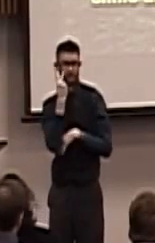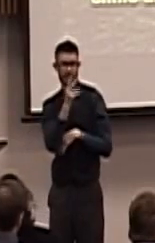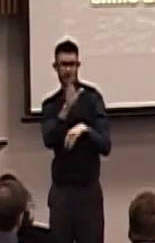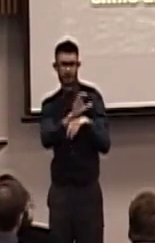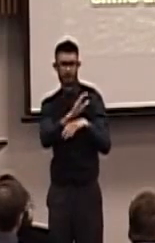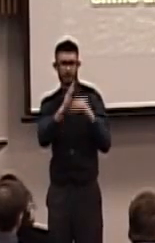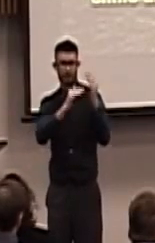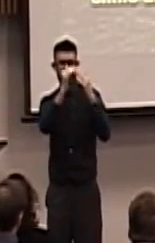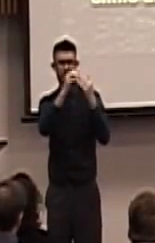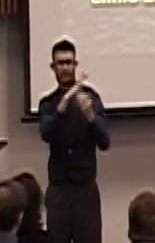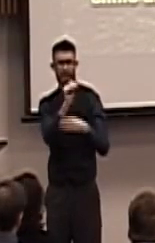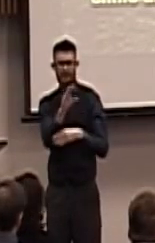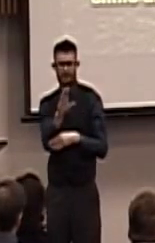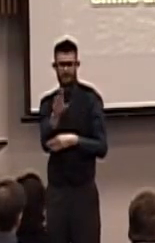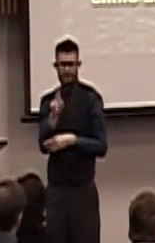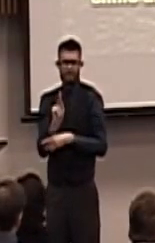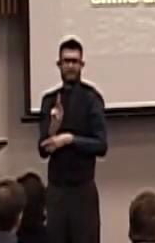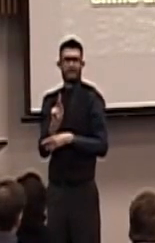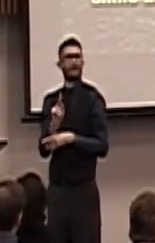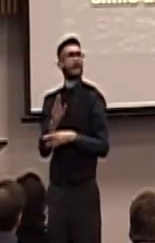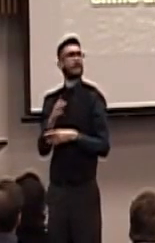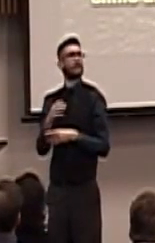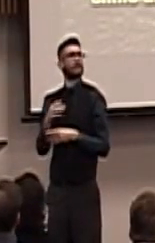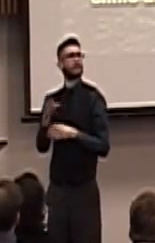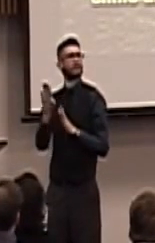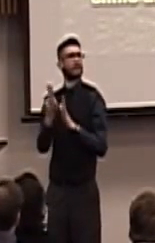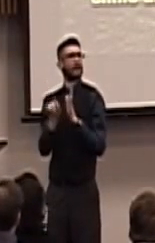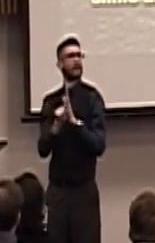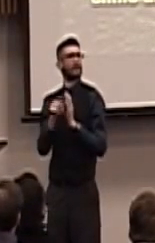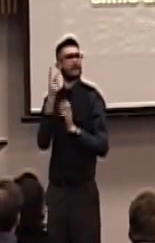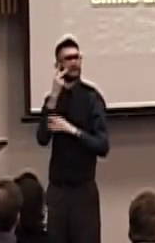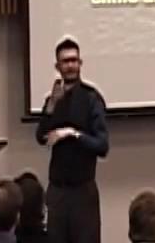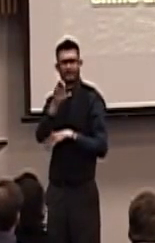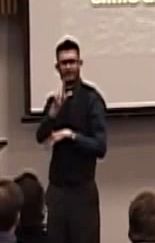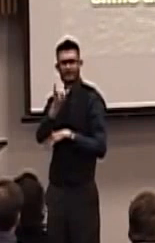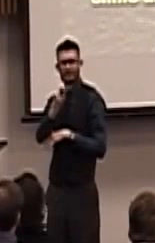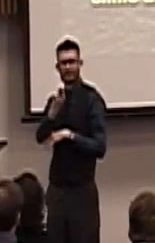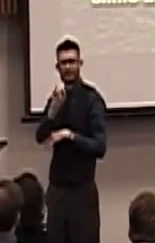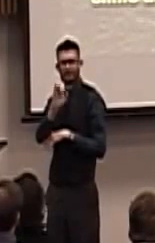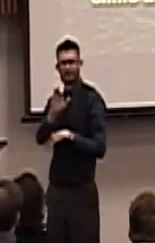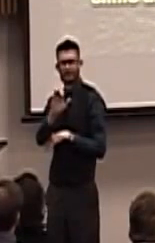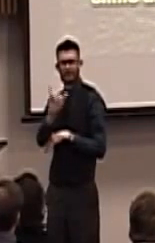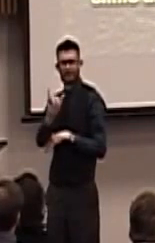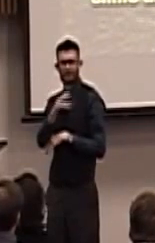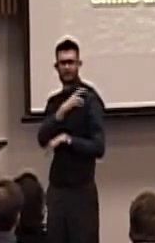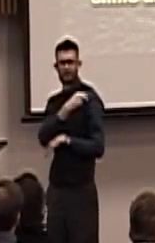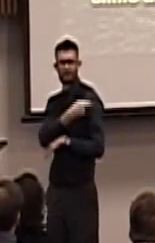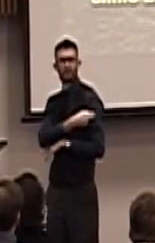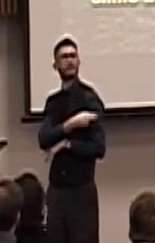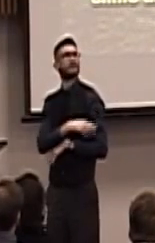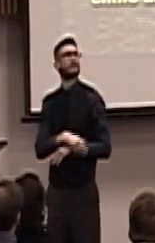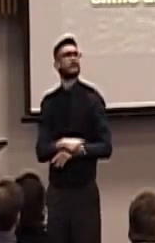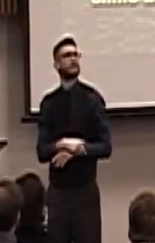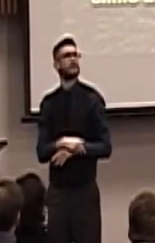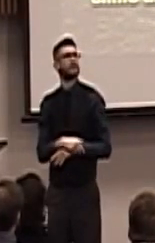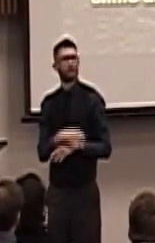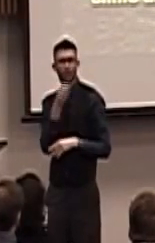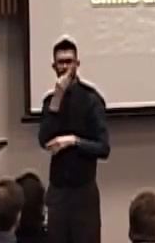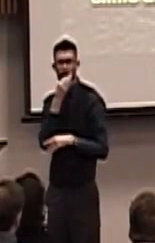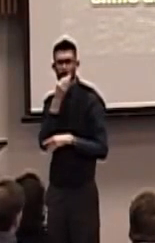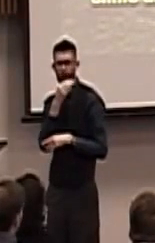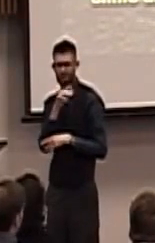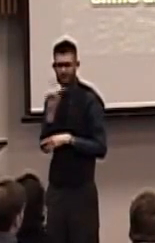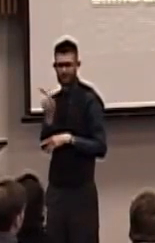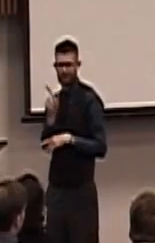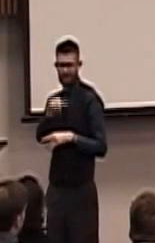at the back is the clinic. And soon, to the left of this compound, we're planning to build